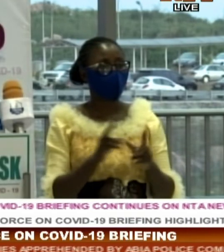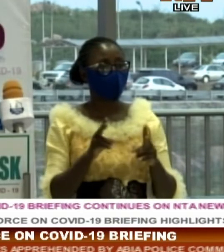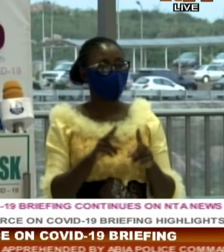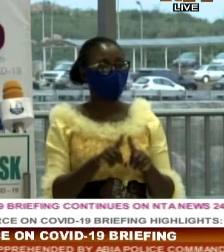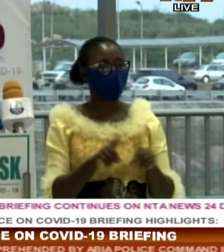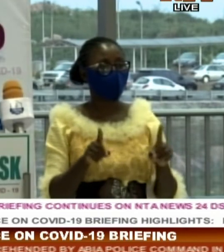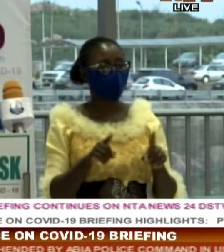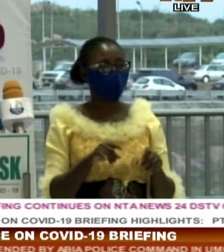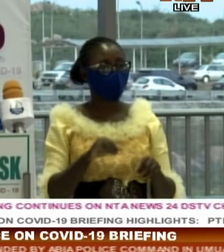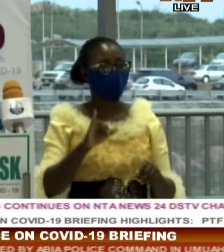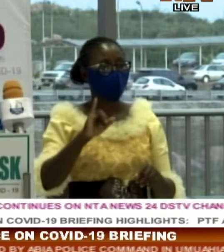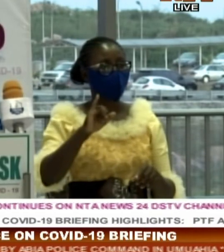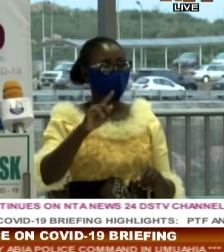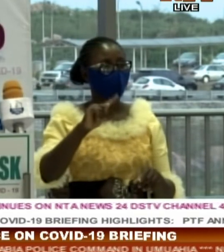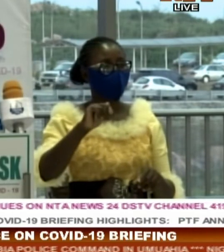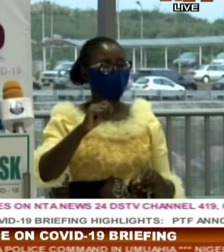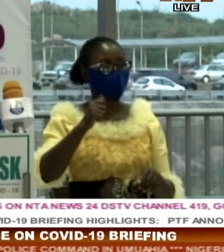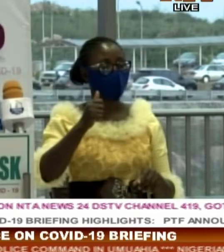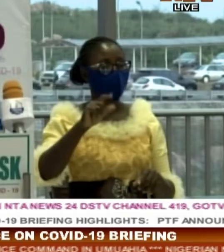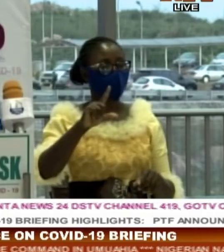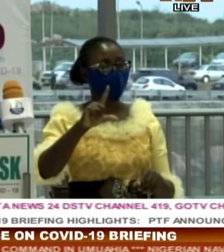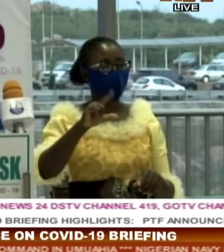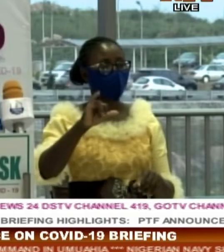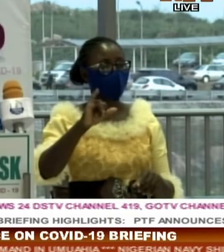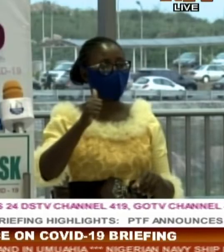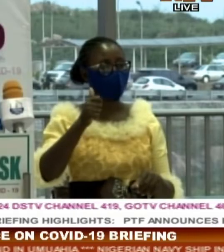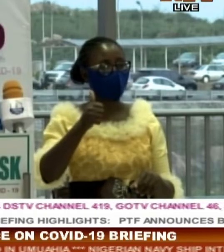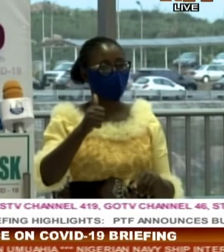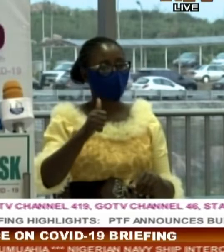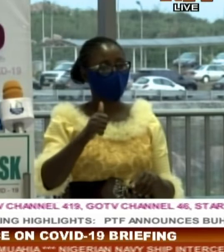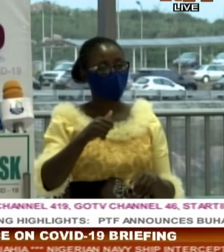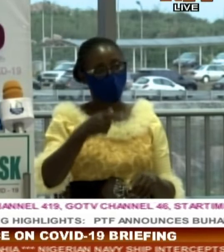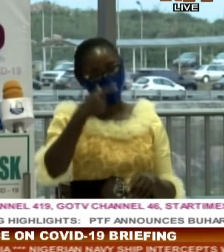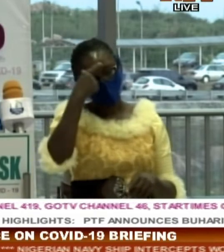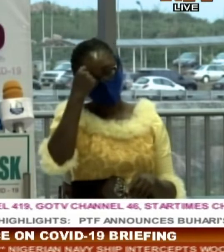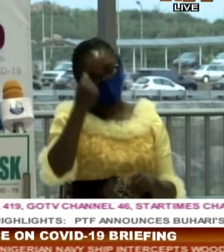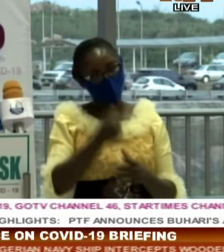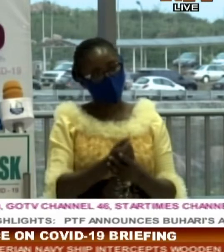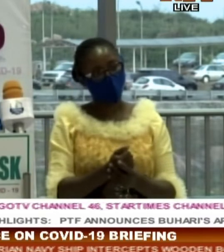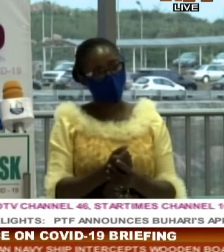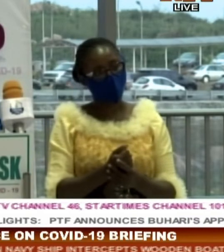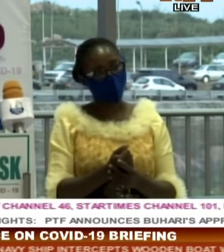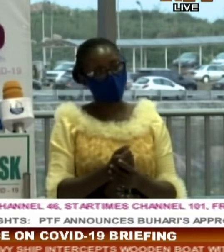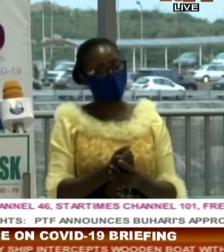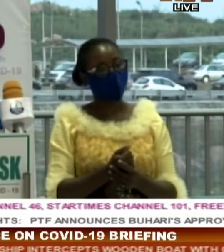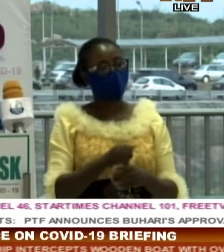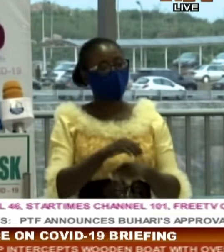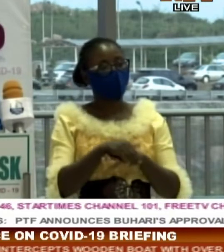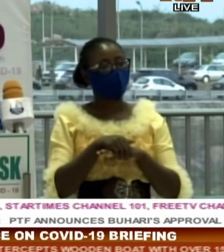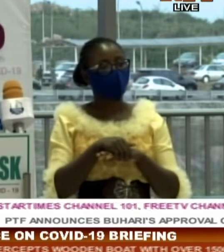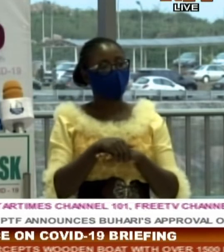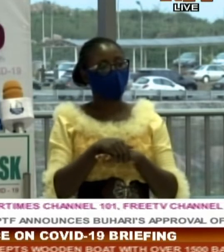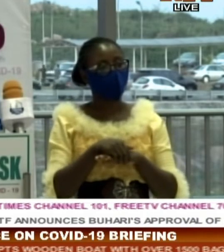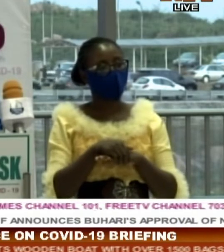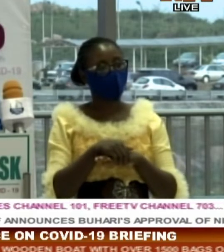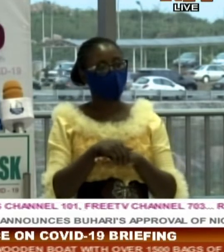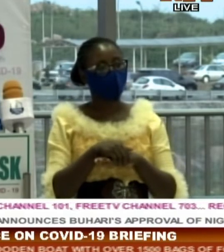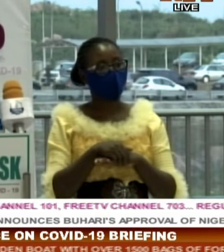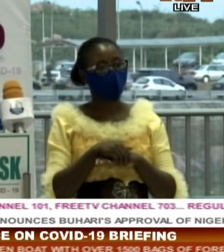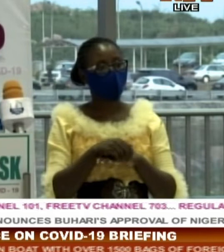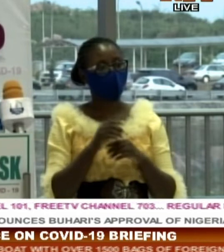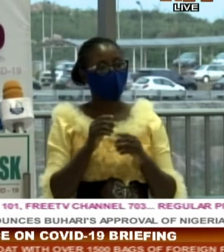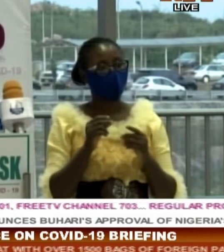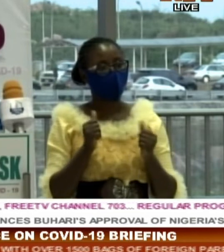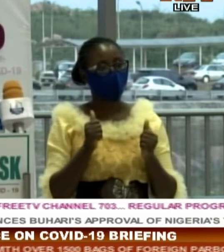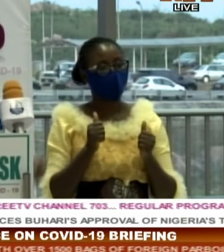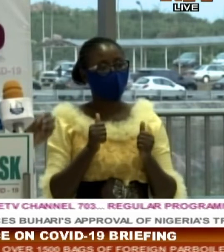ita kanta Birtaniya din mutane 1000 suke mutuwa kowace rana. Mu kuma tun da muka fara har zuwa yanzu mutum 1000 ya